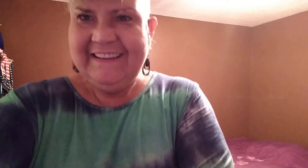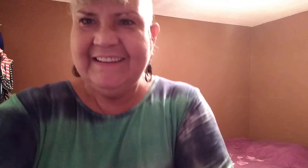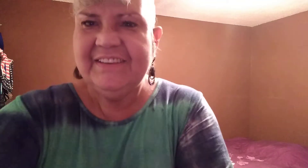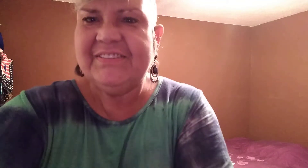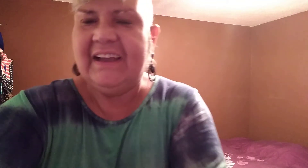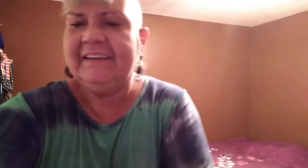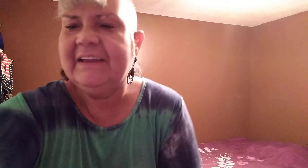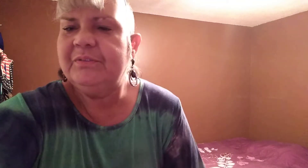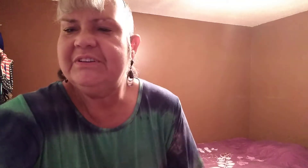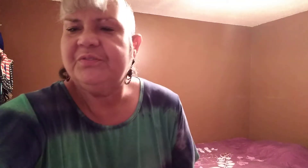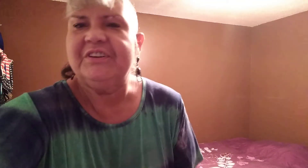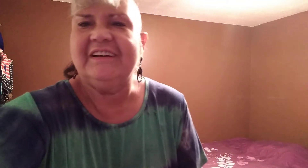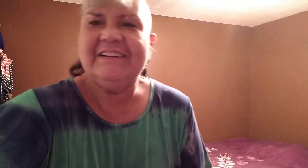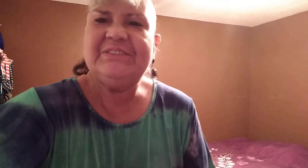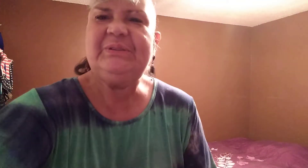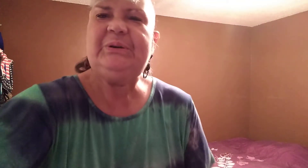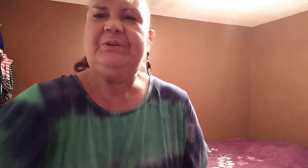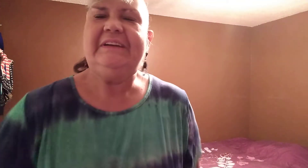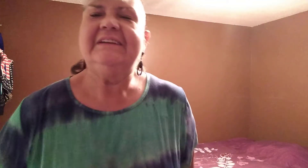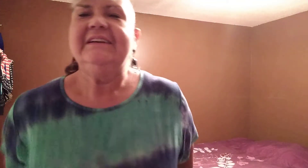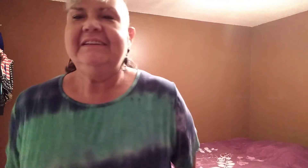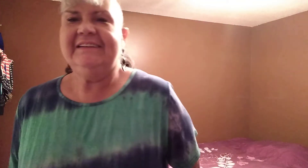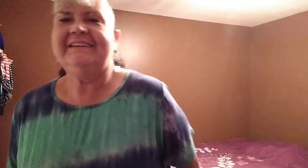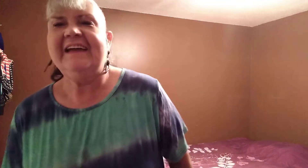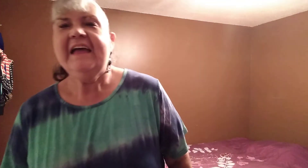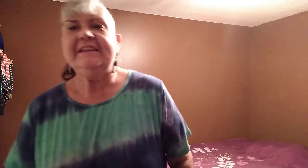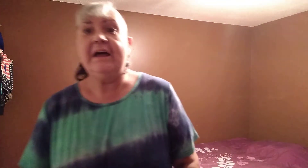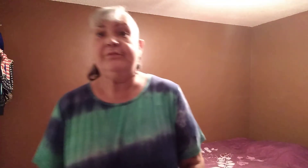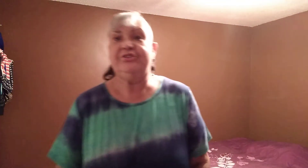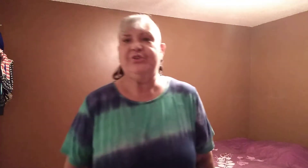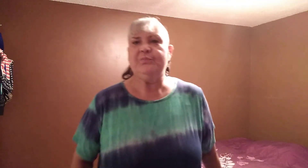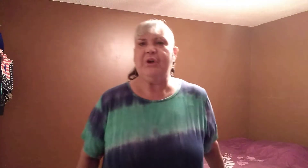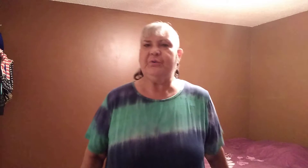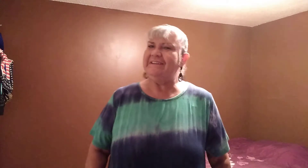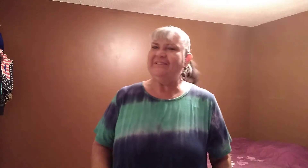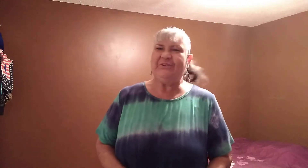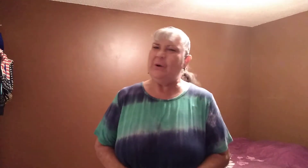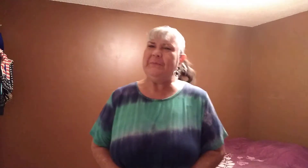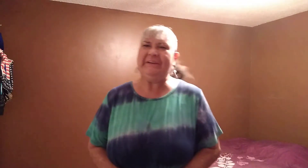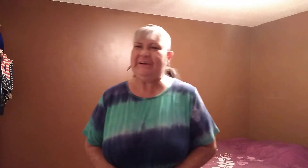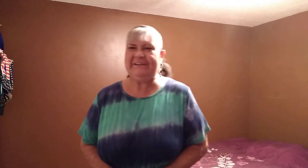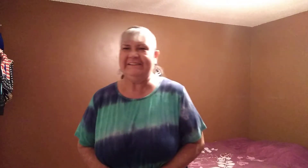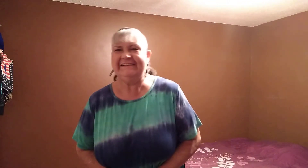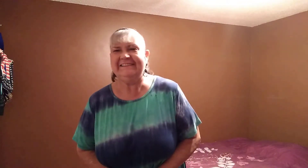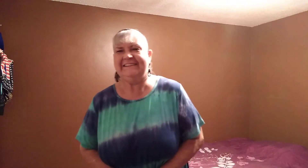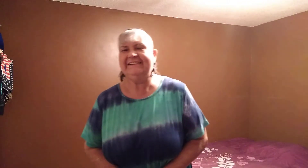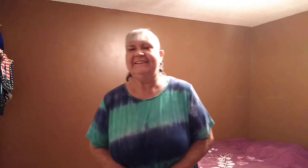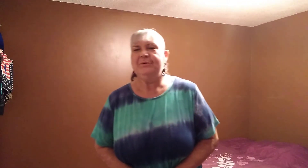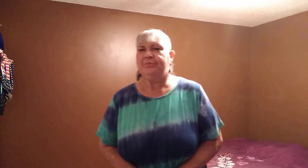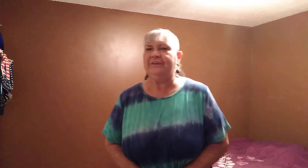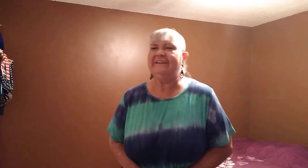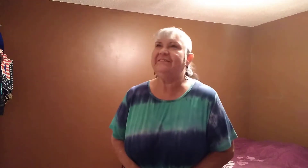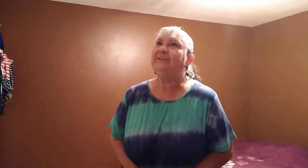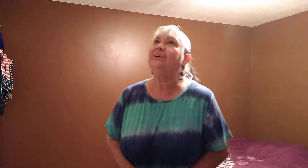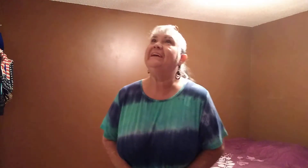Sign Language for God's Glory. Never too broken to belong. Praise the Lord.